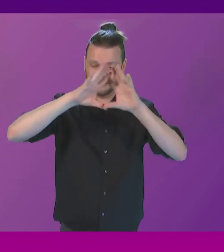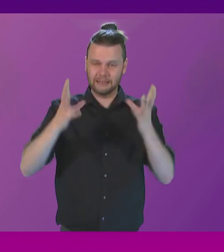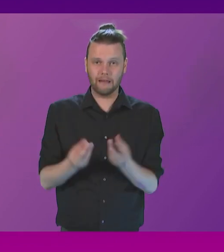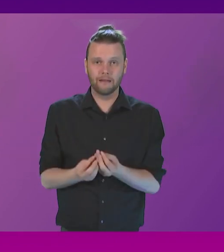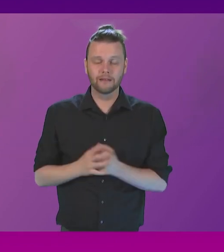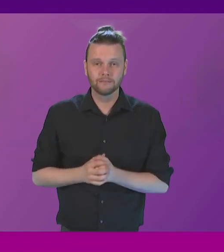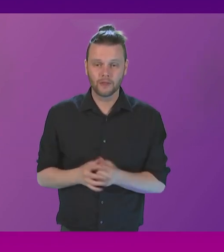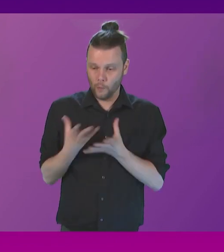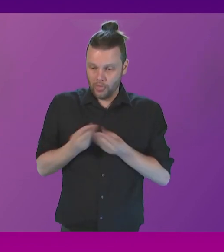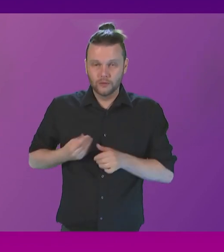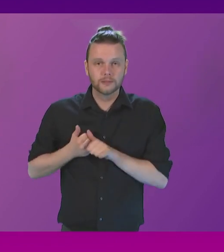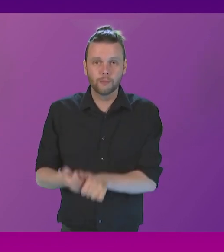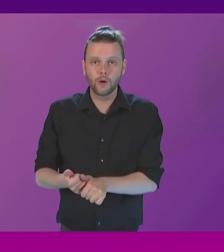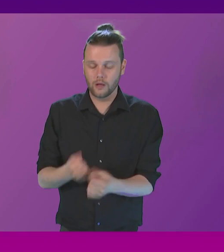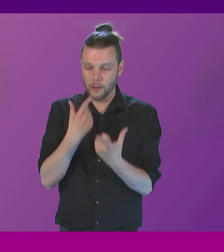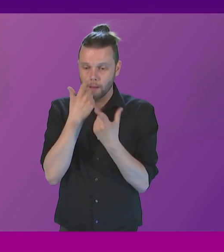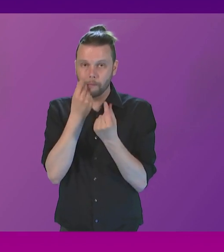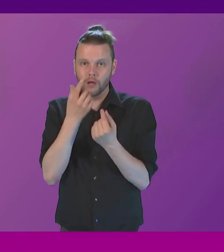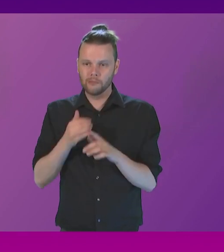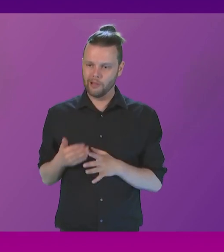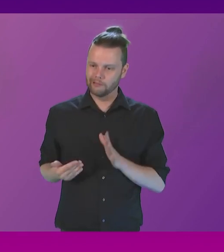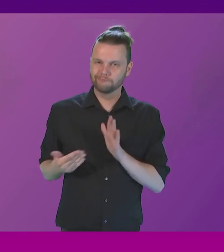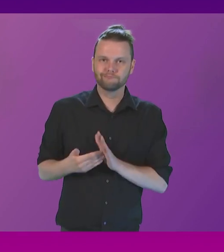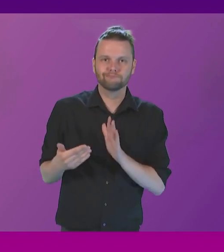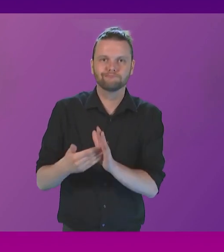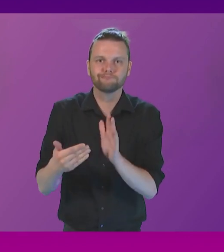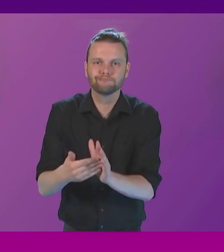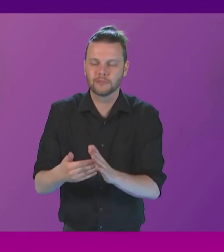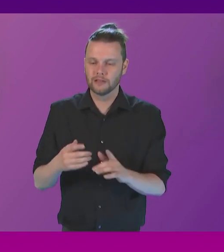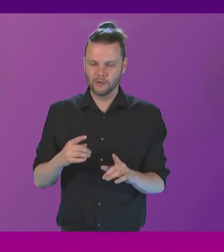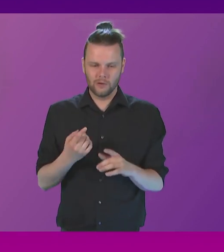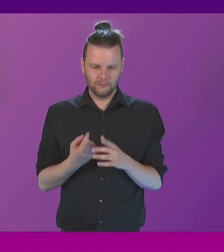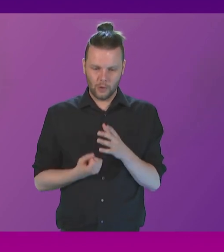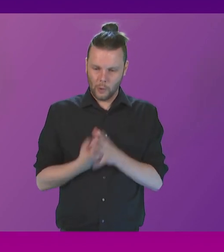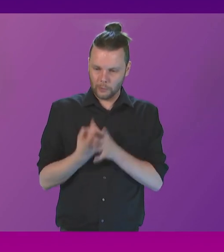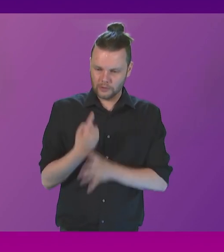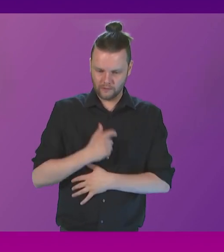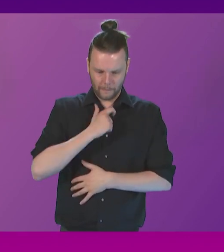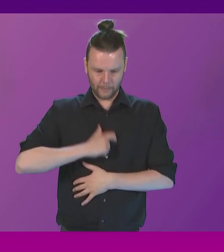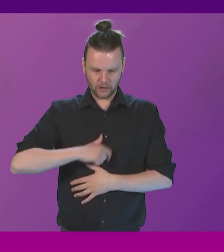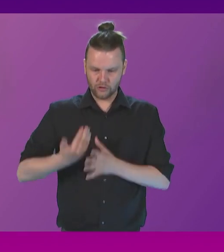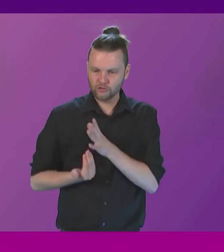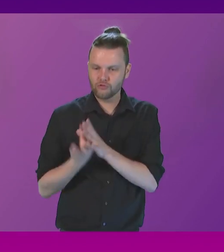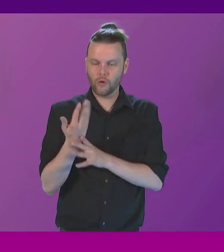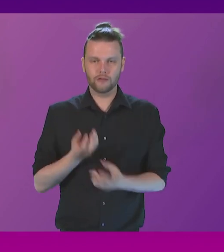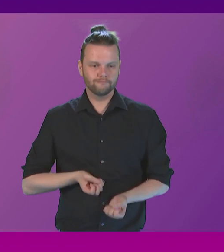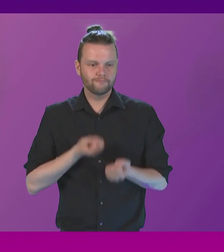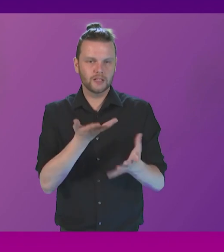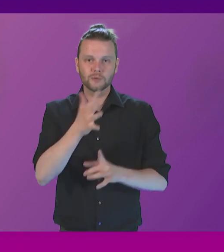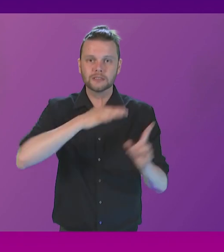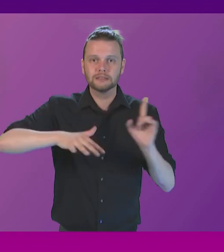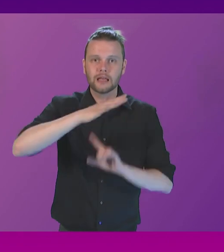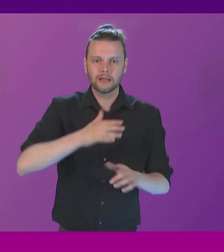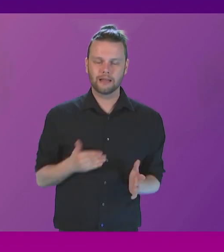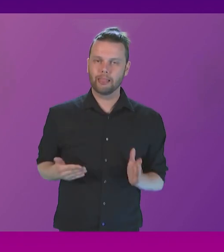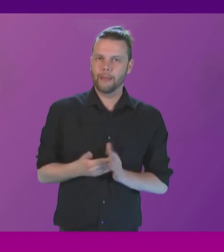Without proper support, their potential will be stifled and may limit their opportunities for personal growth and their ability to contribute to society.